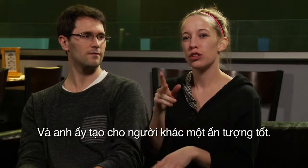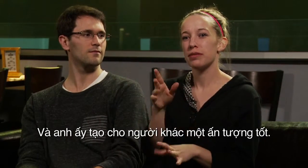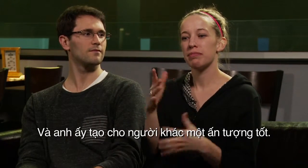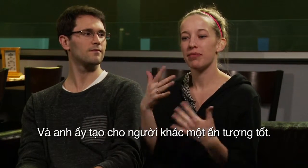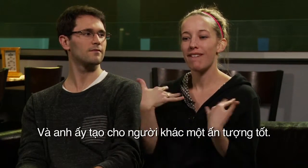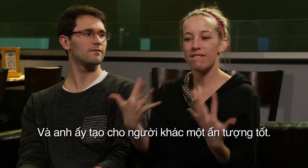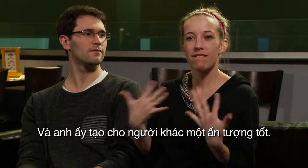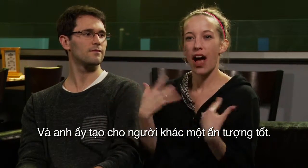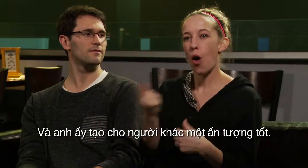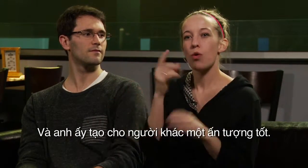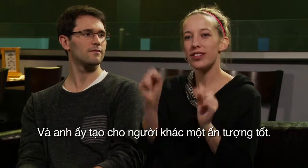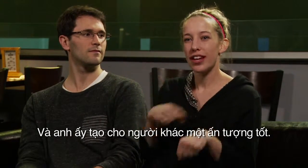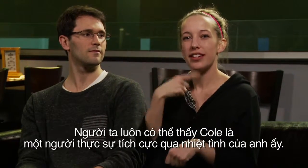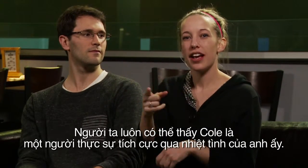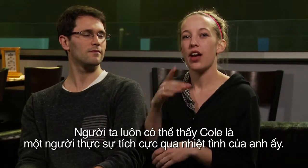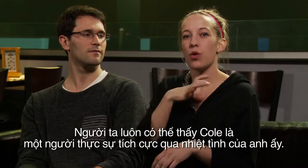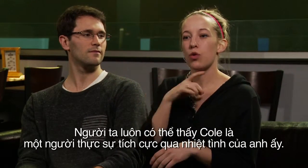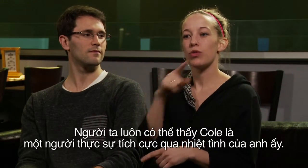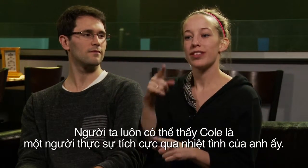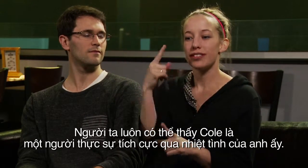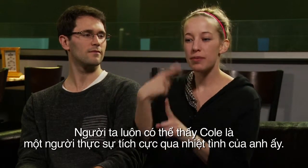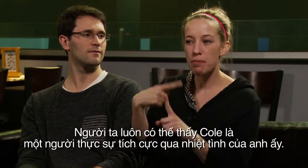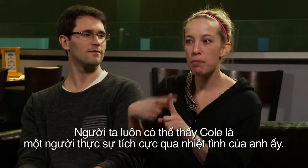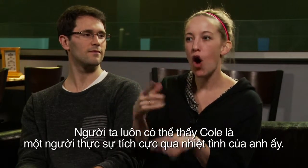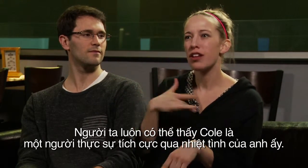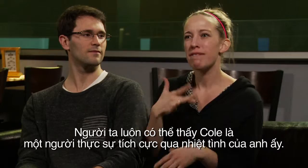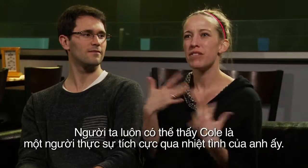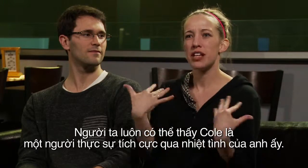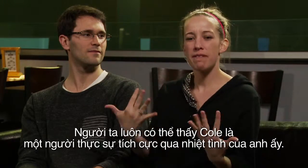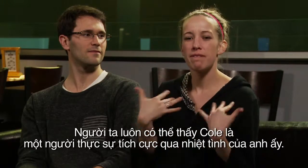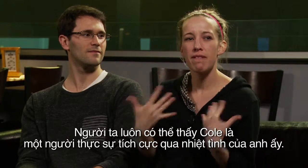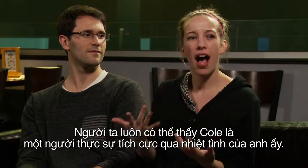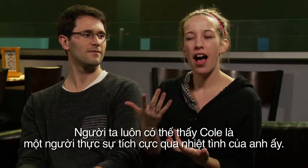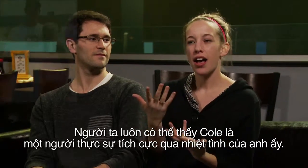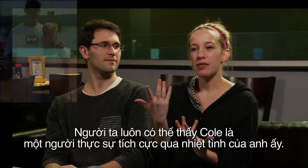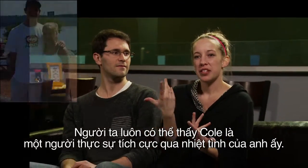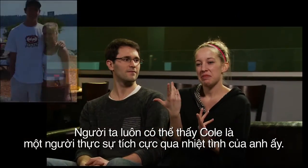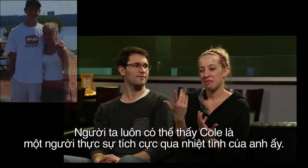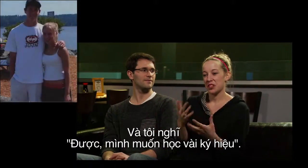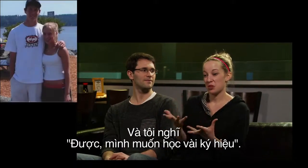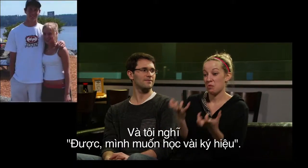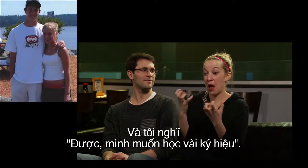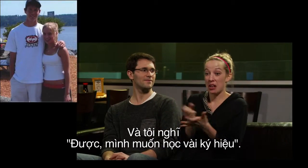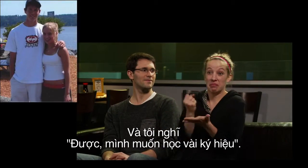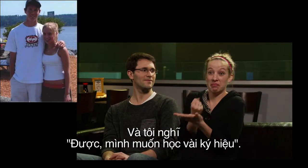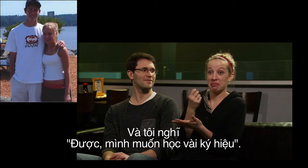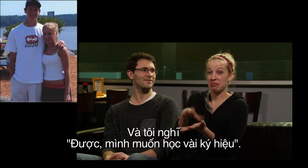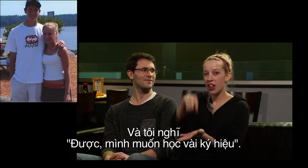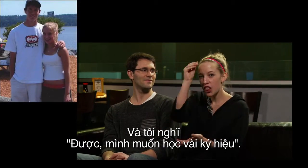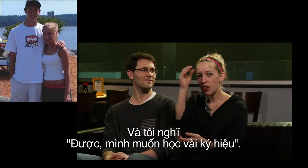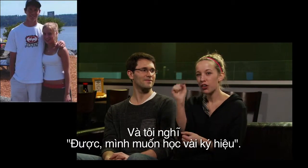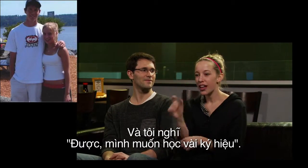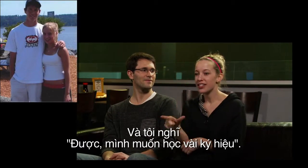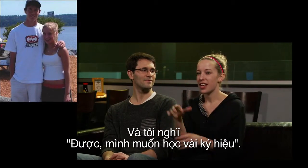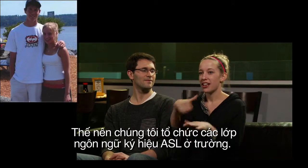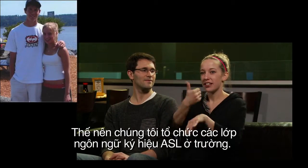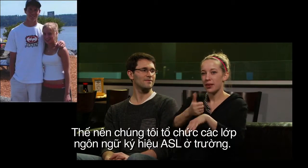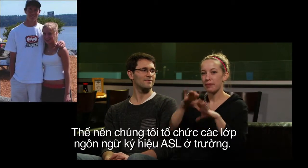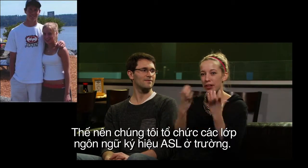had a good vibe about him. You could always tell Cole was a really positive person by his energy. And I thought, well, I want to learn some sign. So we